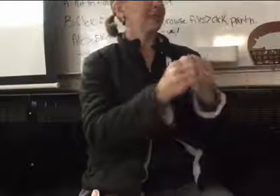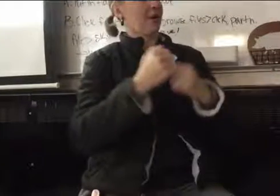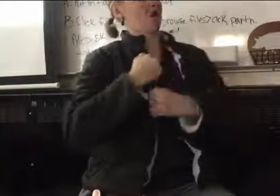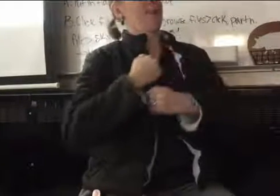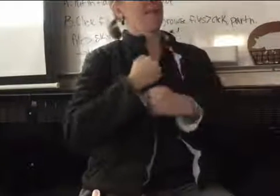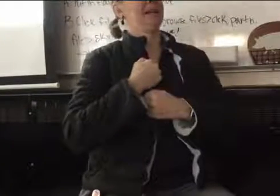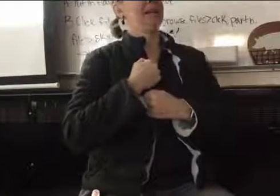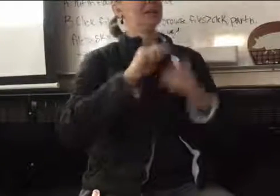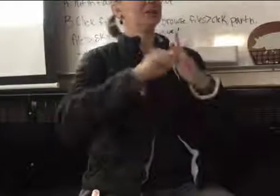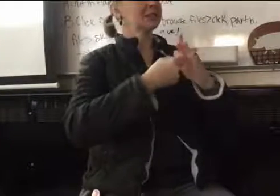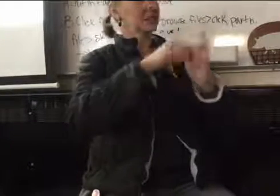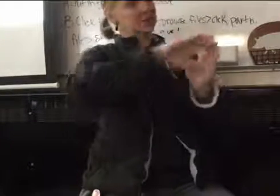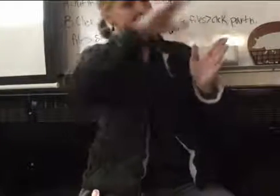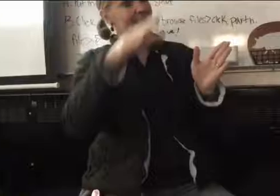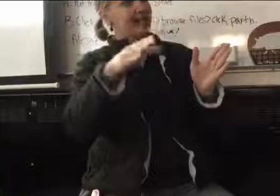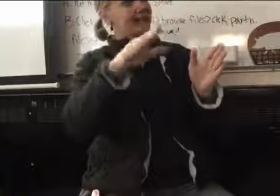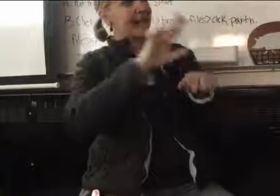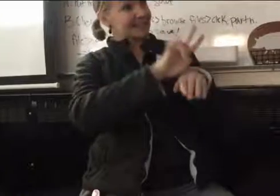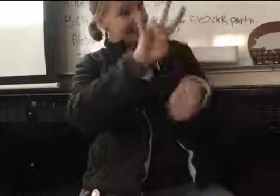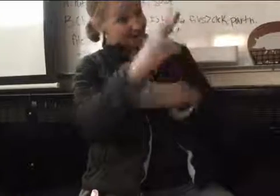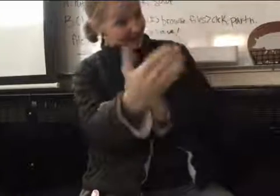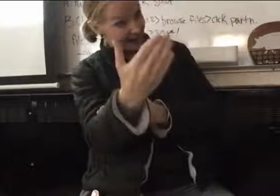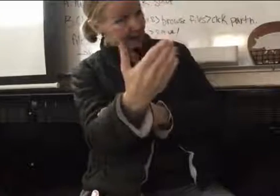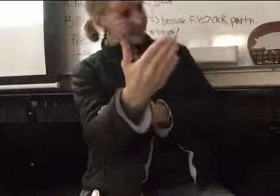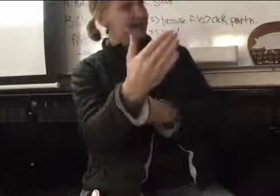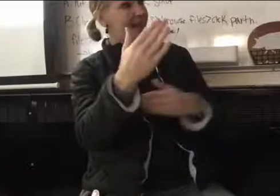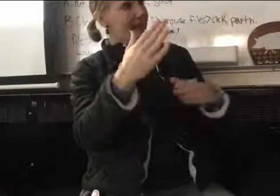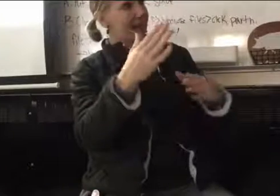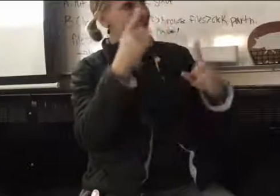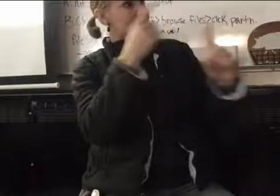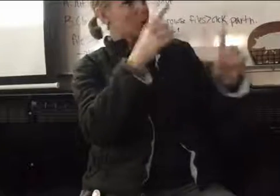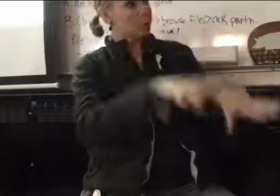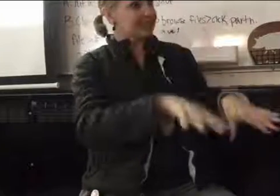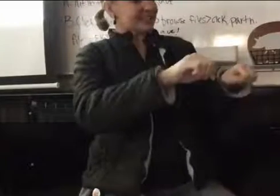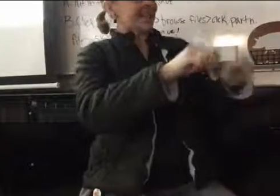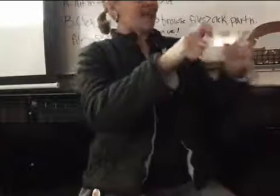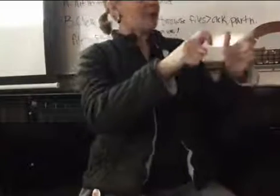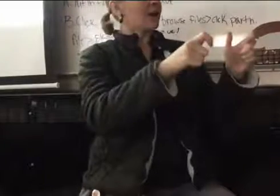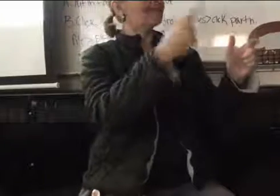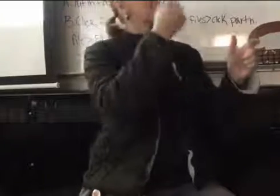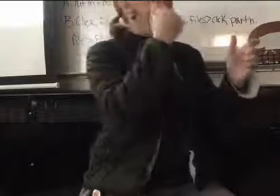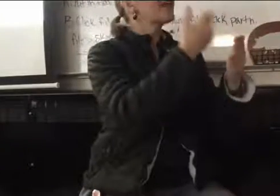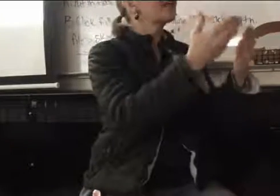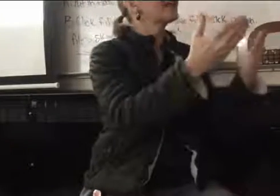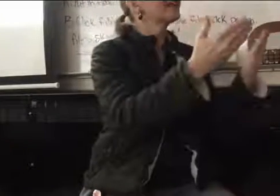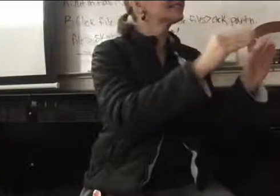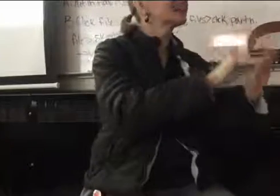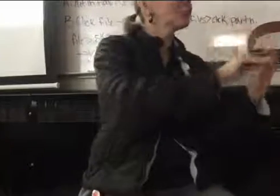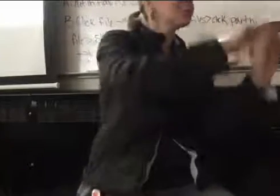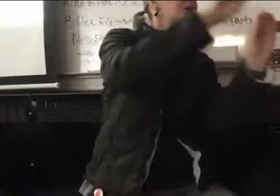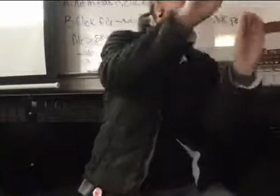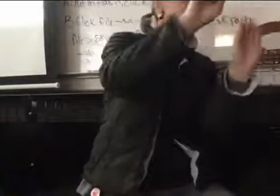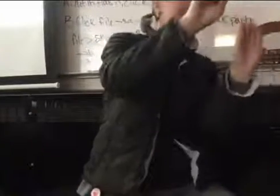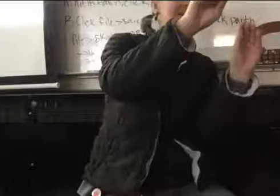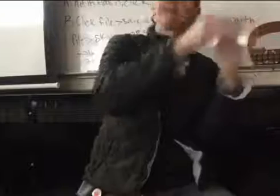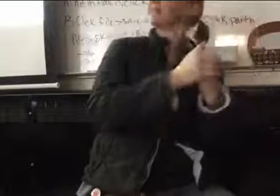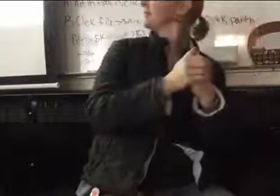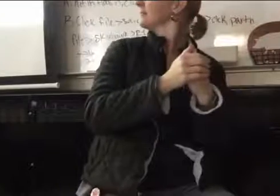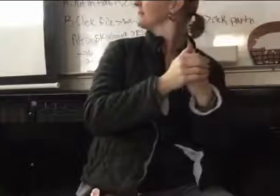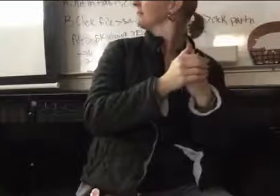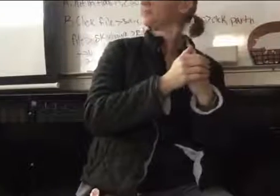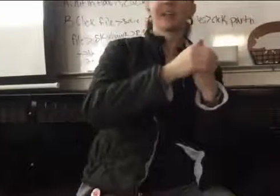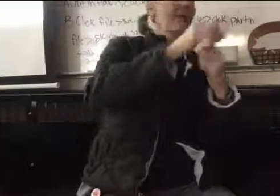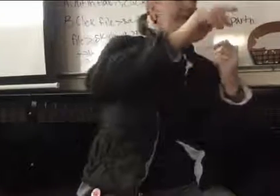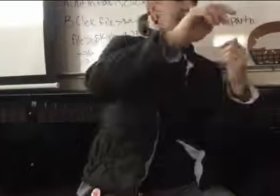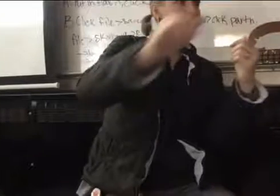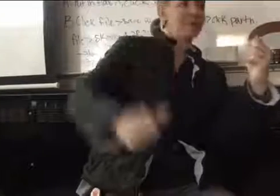Hill at 7 a.m. His goal was to take this over and basically take all the little red things, bring it around the side over here, and attack